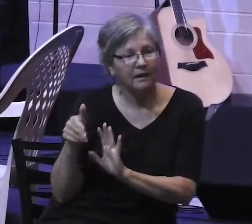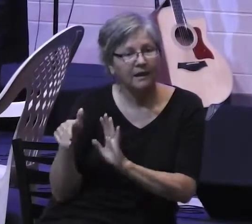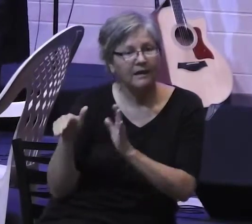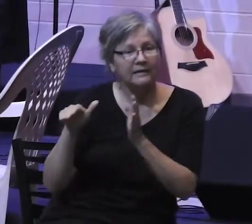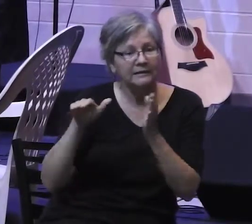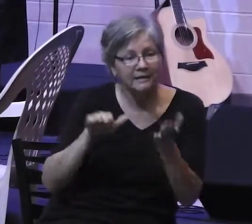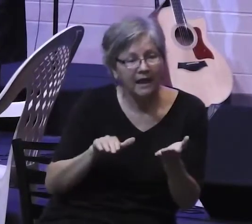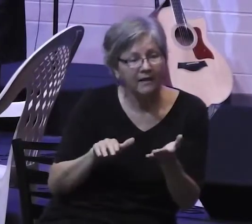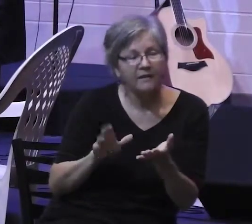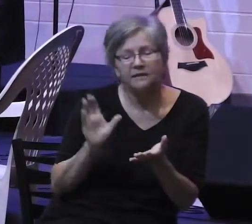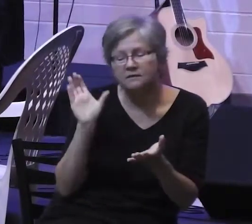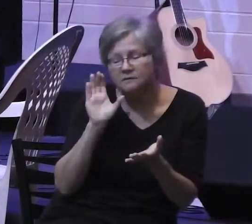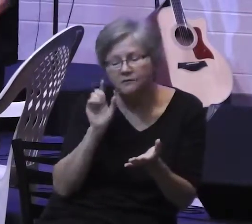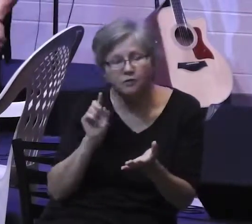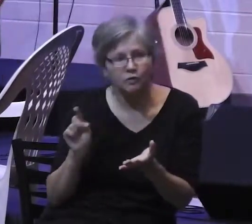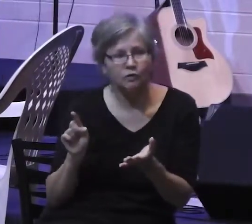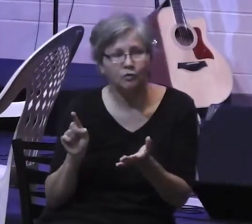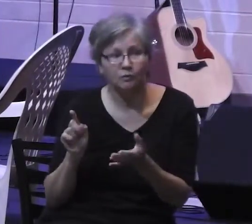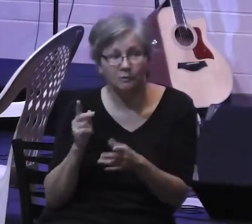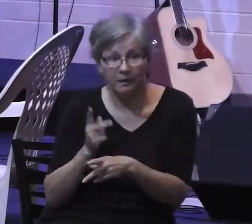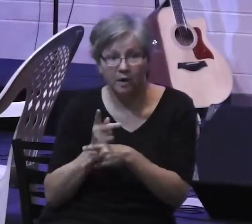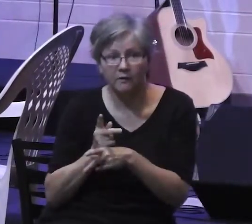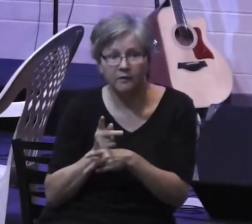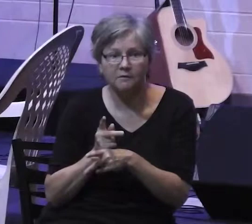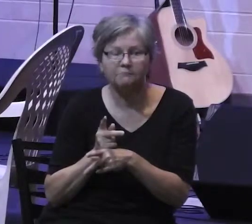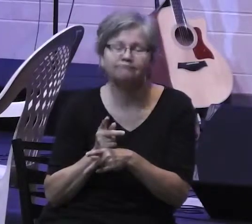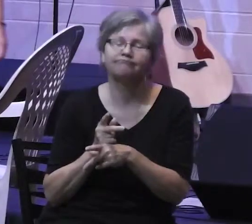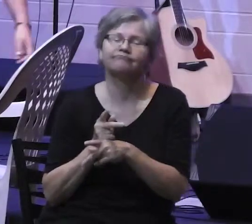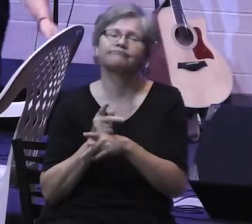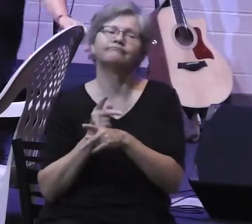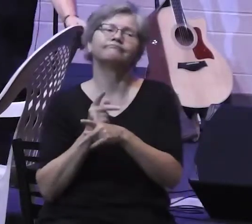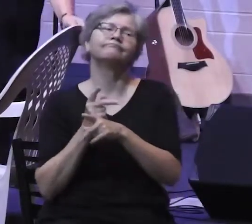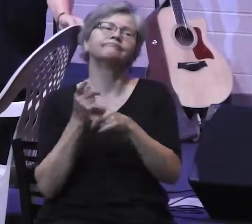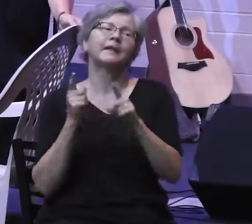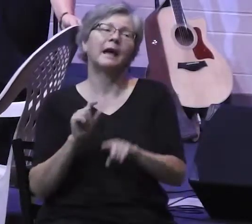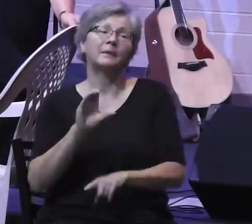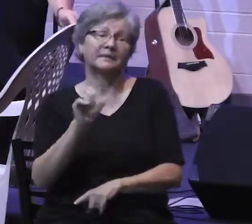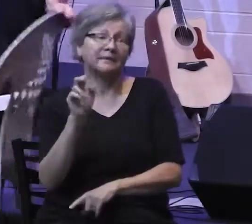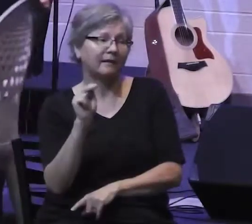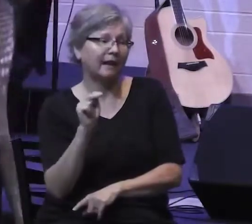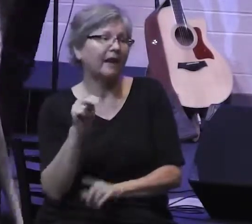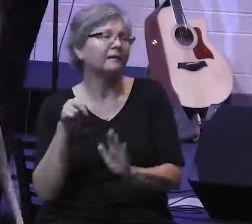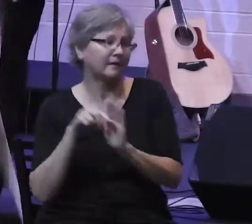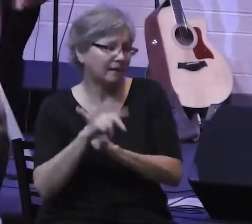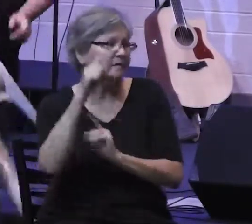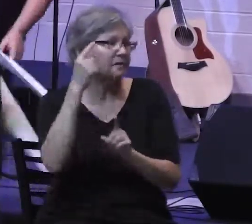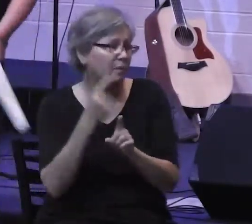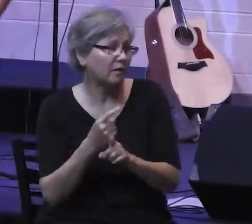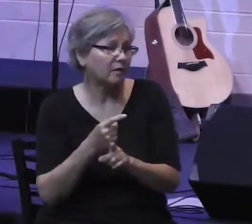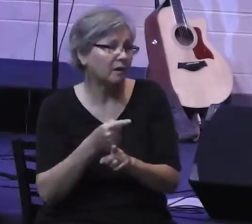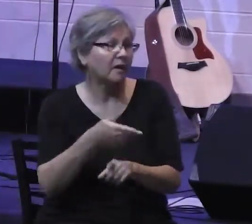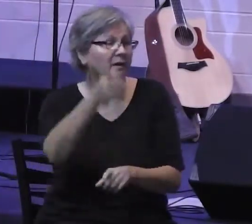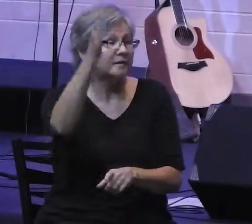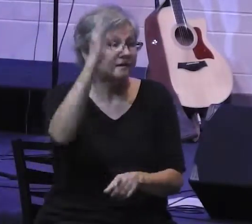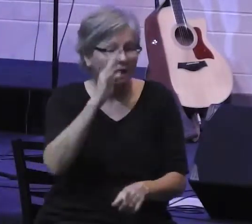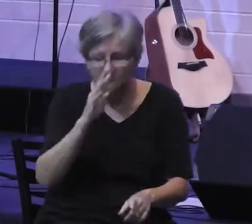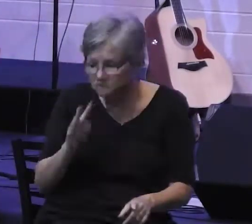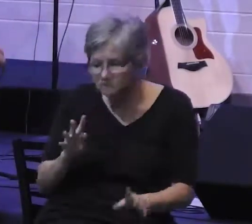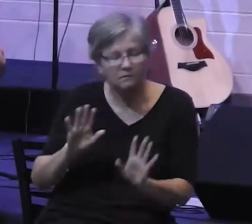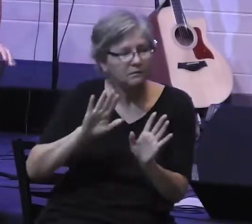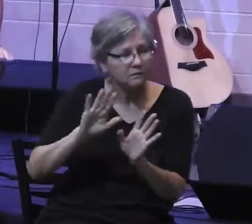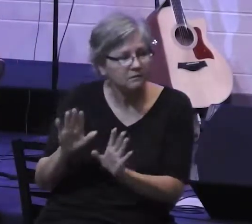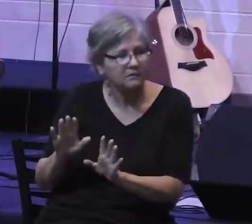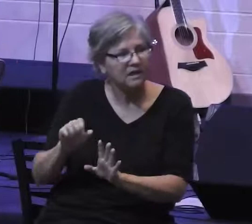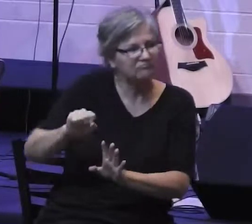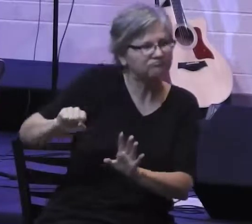at the door. Be careful. And yet He does. He does kill his brother. And what's God's reaction? Does He turn from him? No, He doesn't. He comes looking for